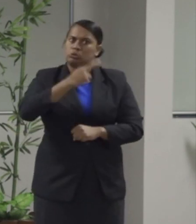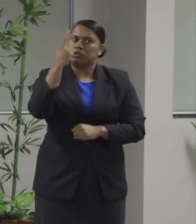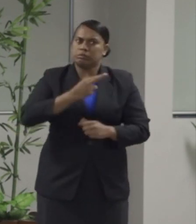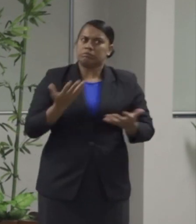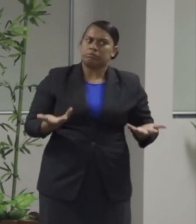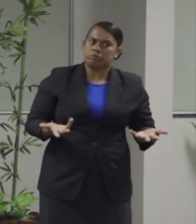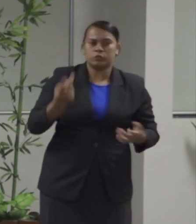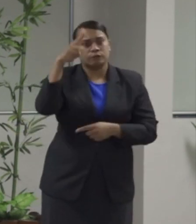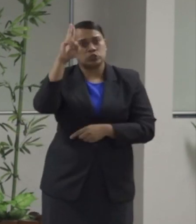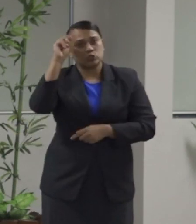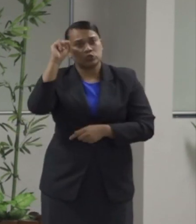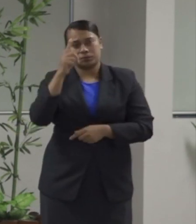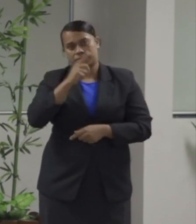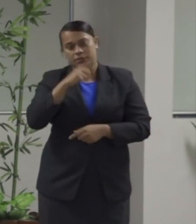people.